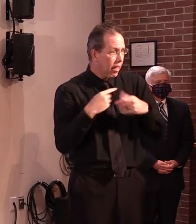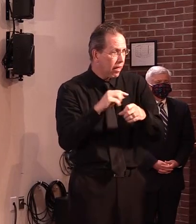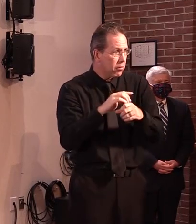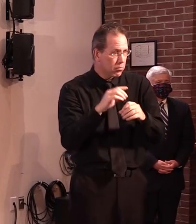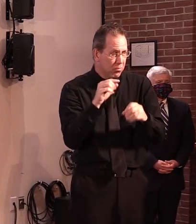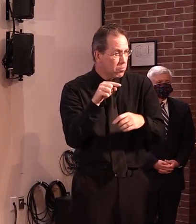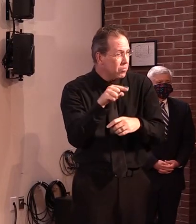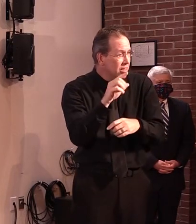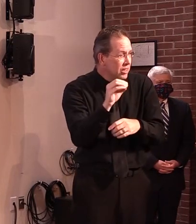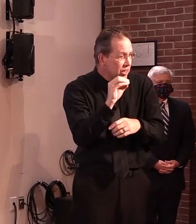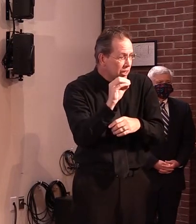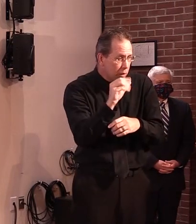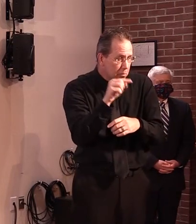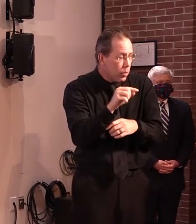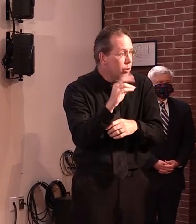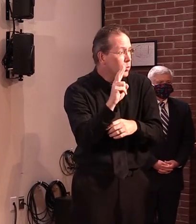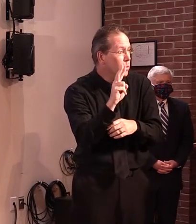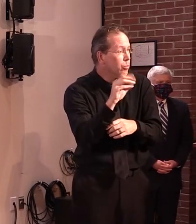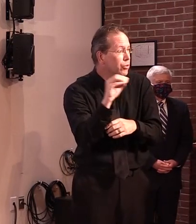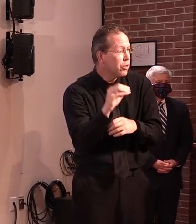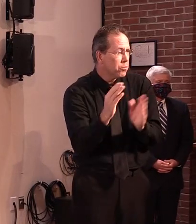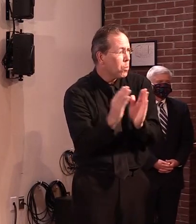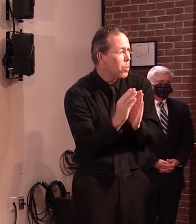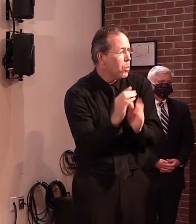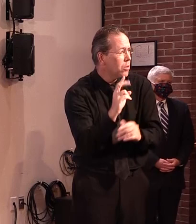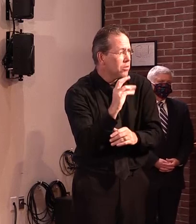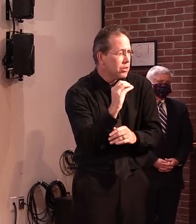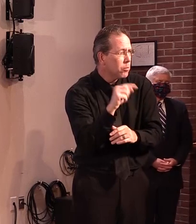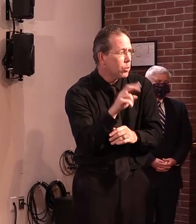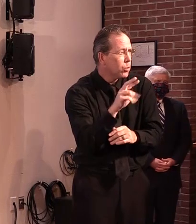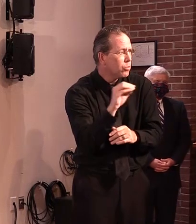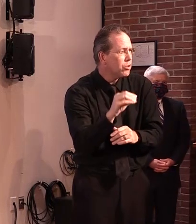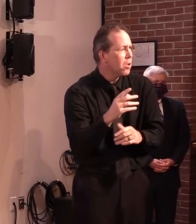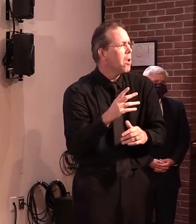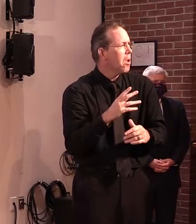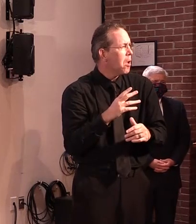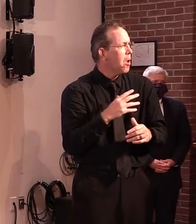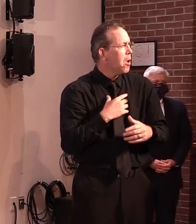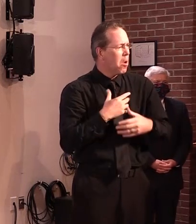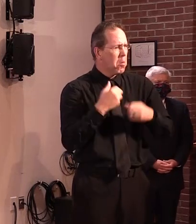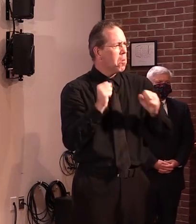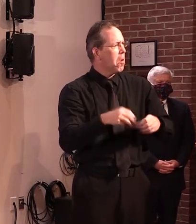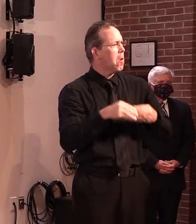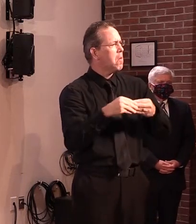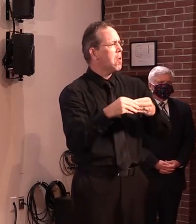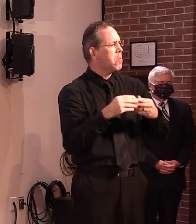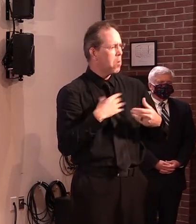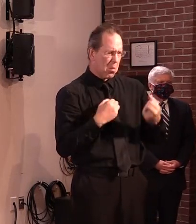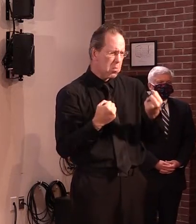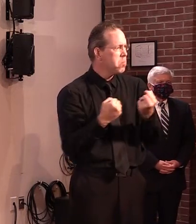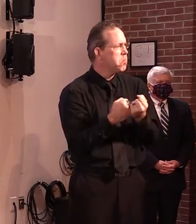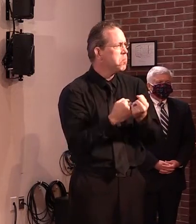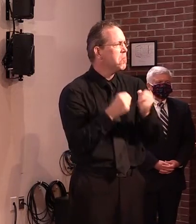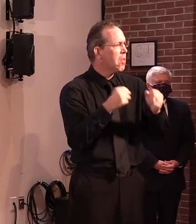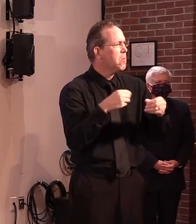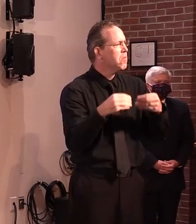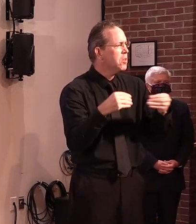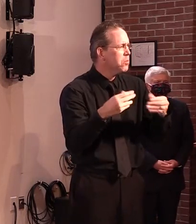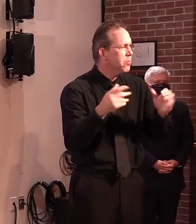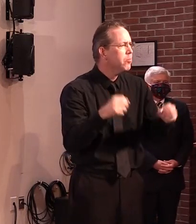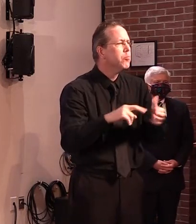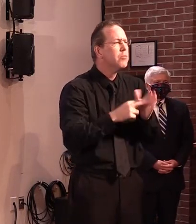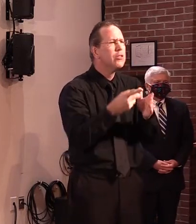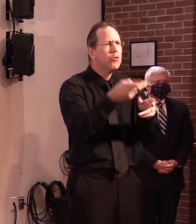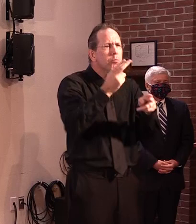the game on your side. And when you do that, you also mention things about school. You want to have some